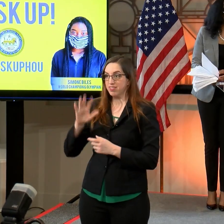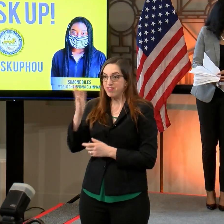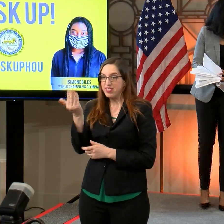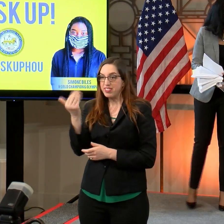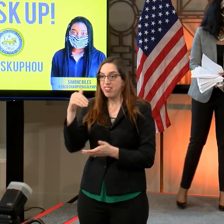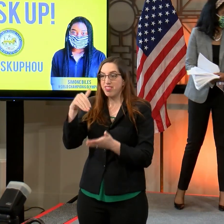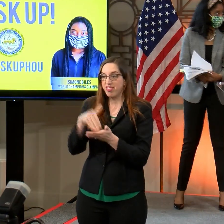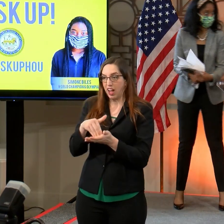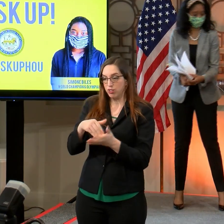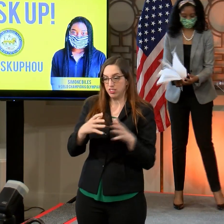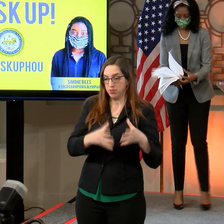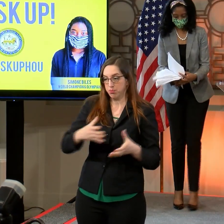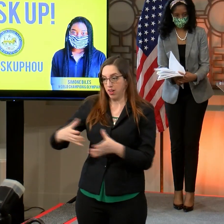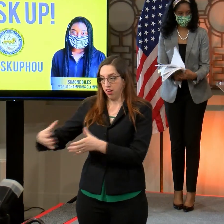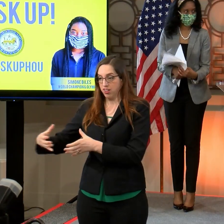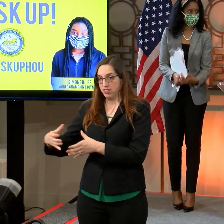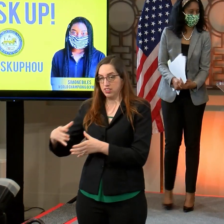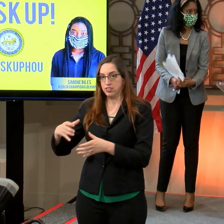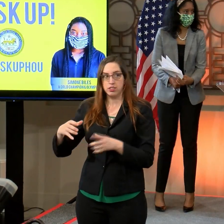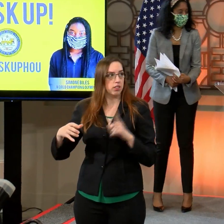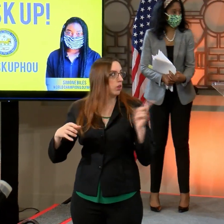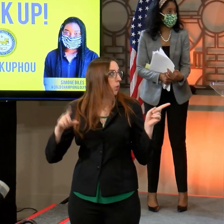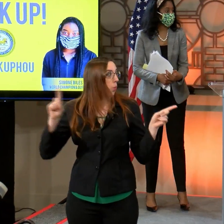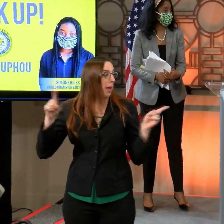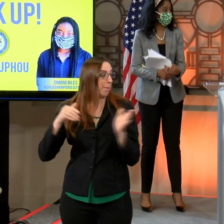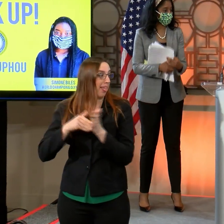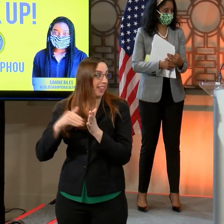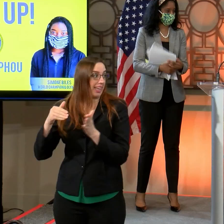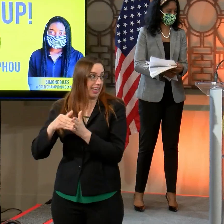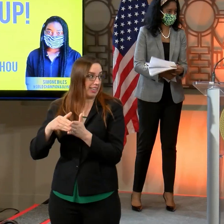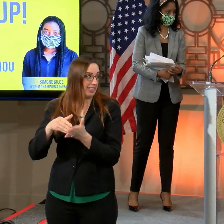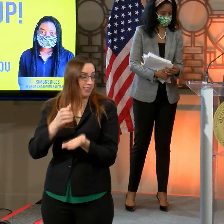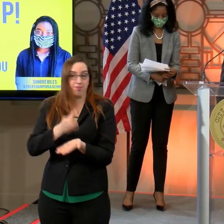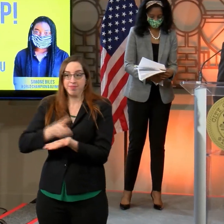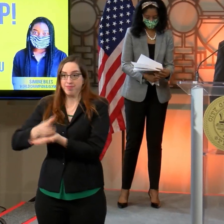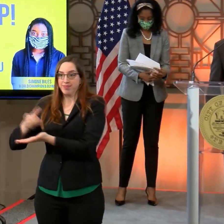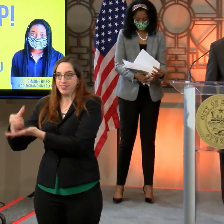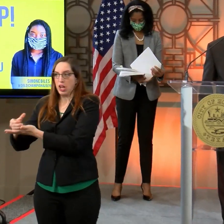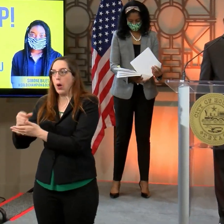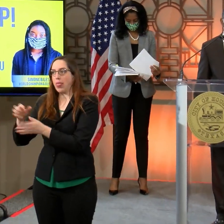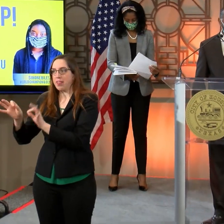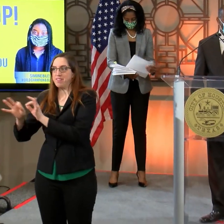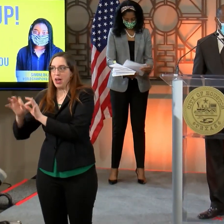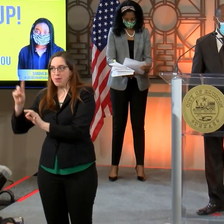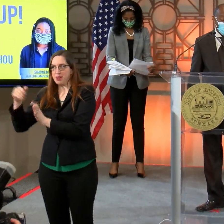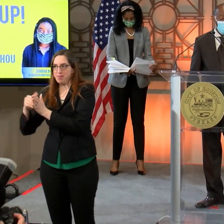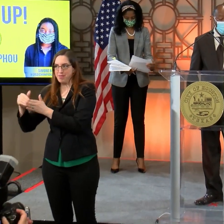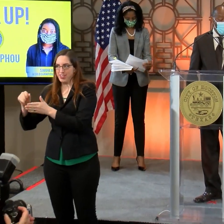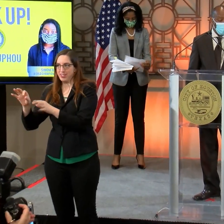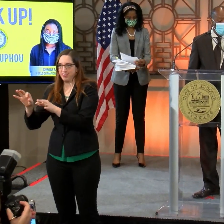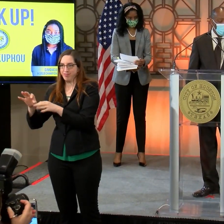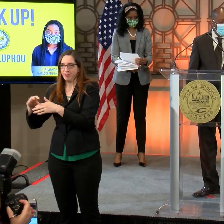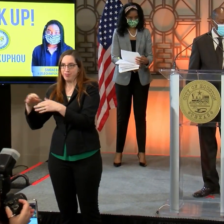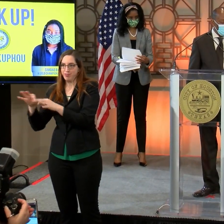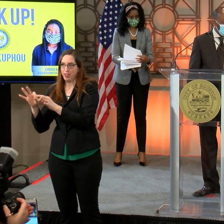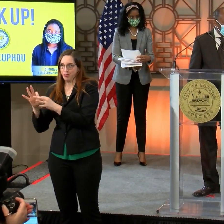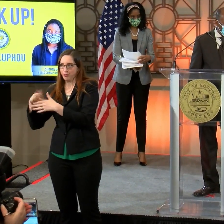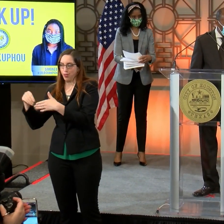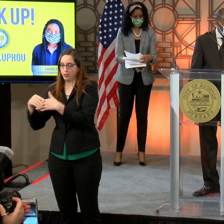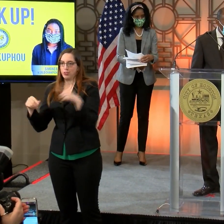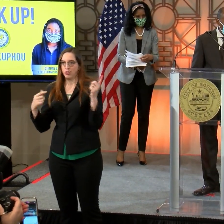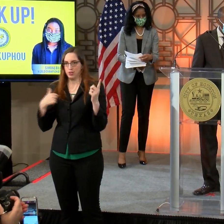15,000 bottles of sanitizer. 1 million. 1 million. Well, the value was at $1 million. I remember that. We got